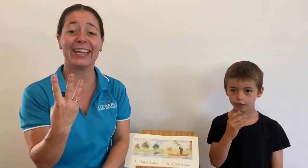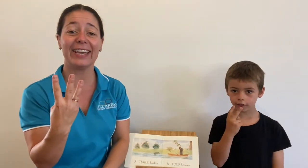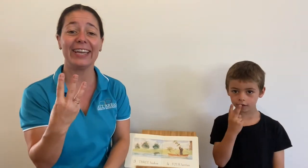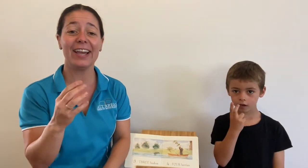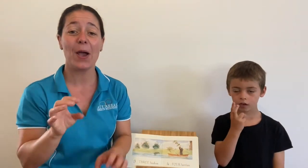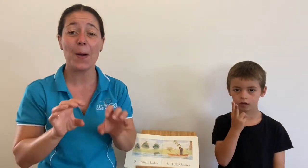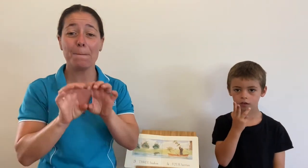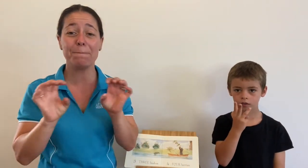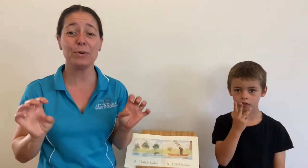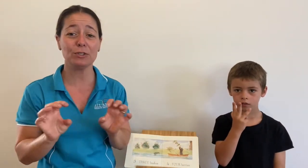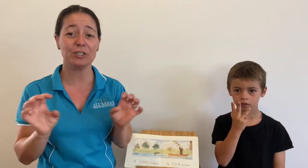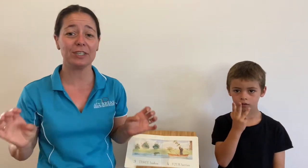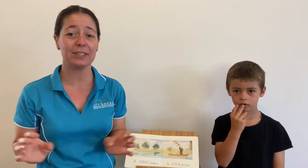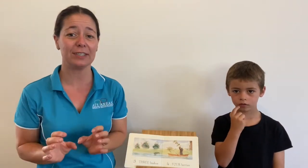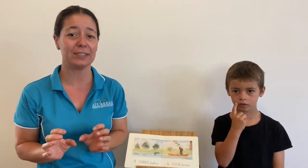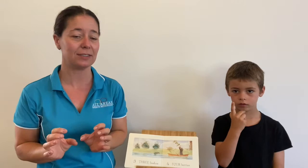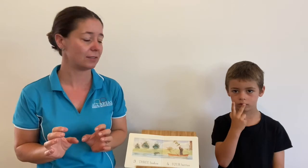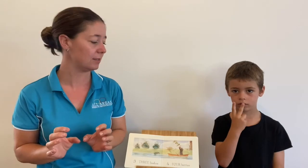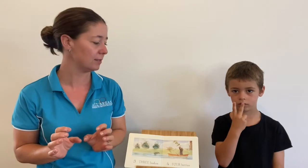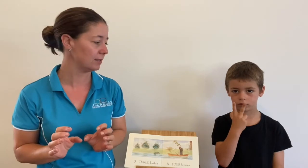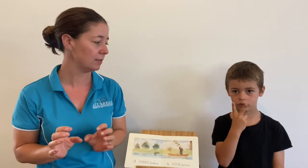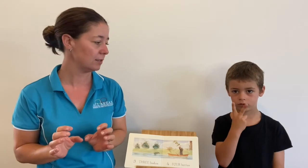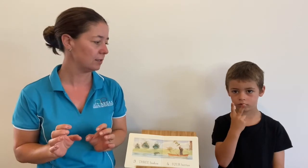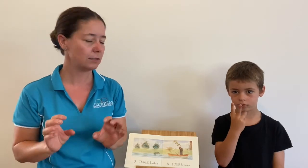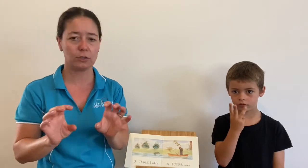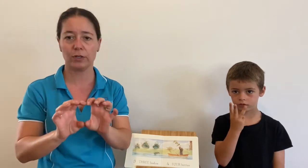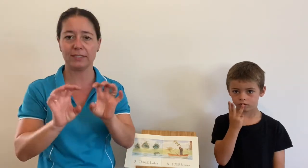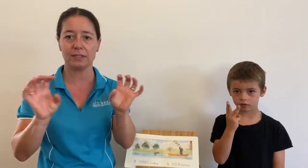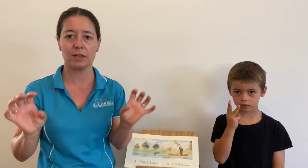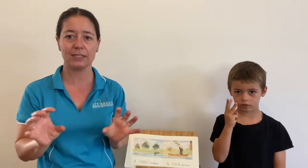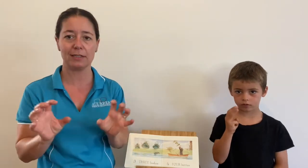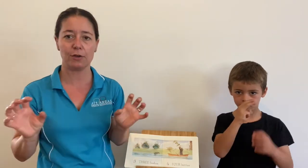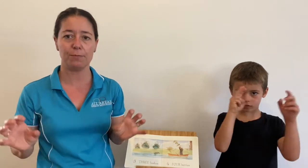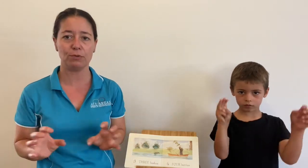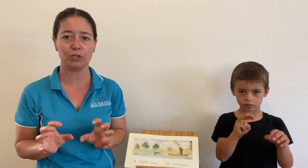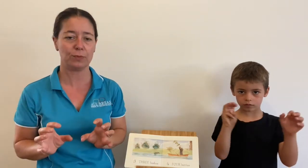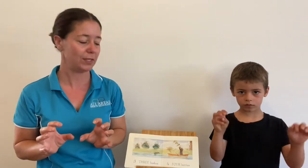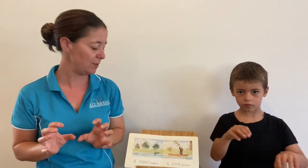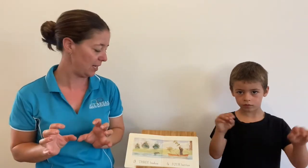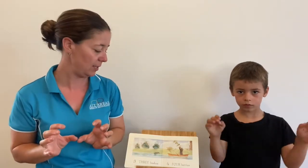3, bushes. So trace a nice low bush with your hands.